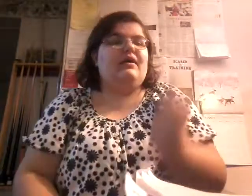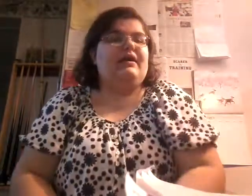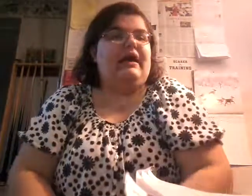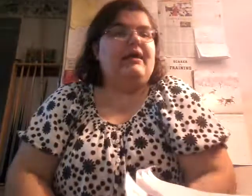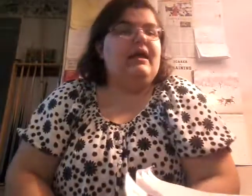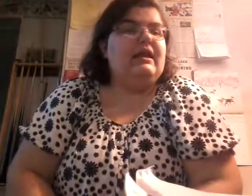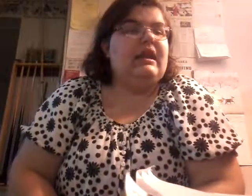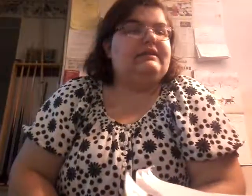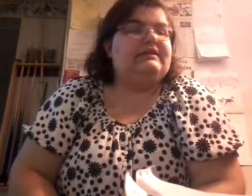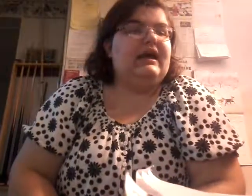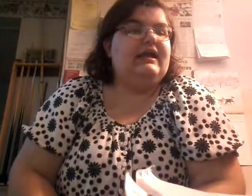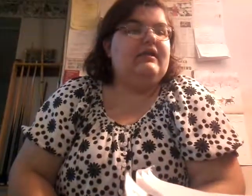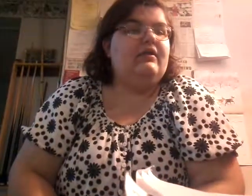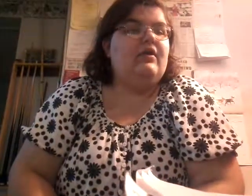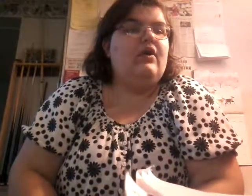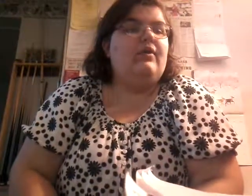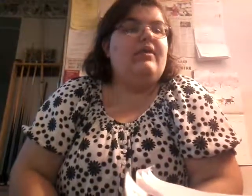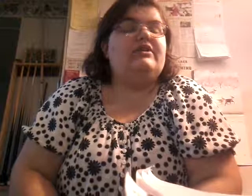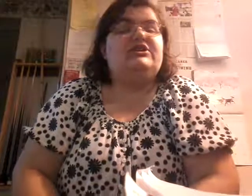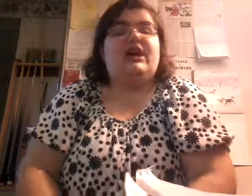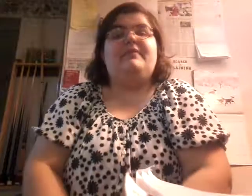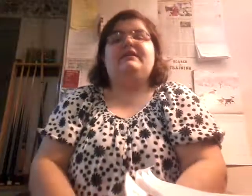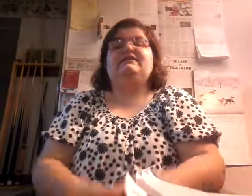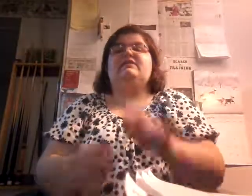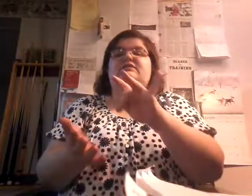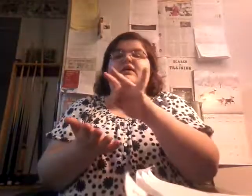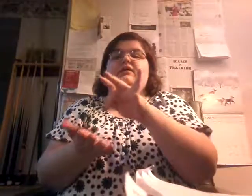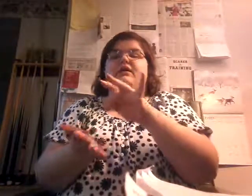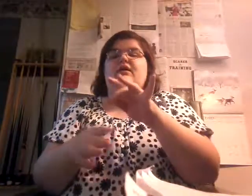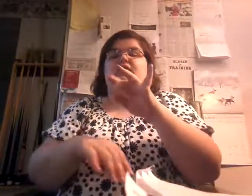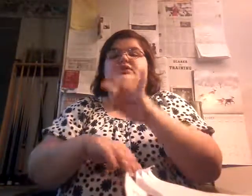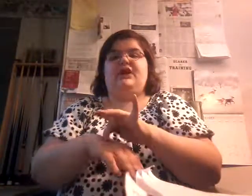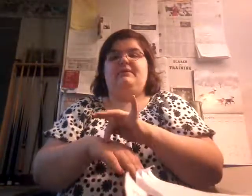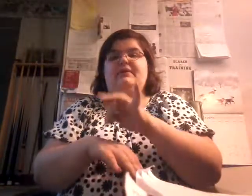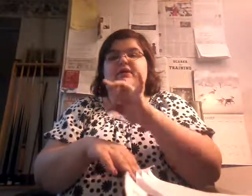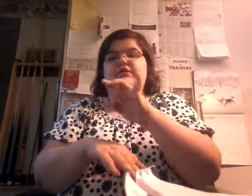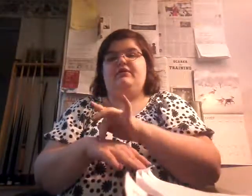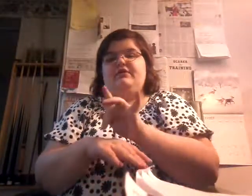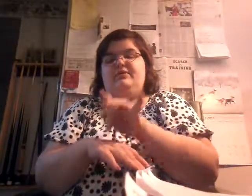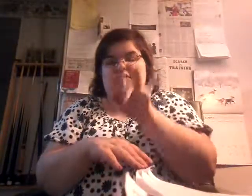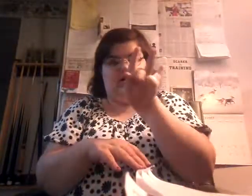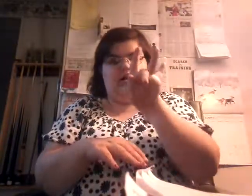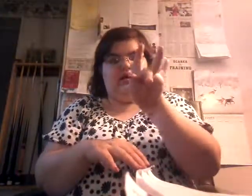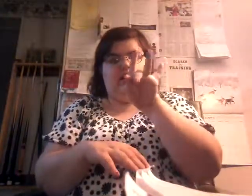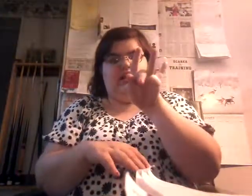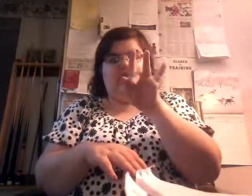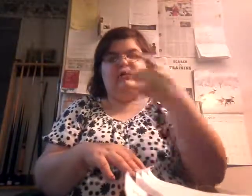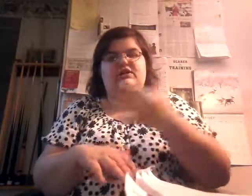Okay, next sign. When the sharpest, so sharp, you go from your hand that you usually